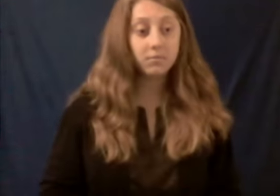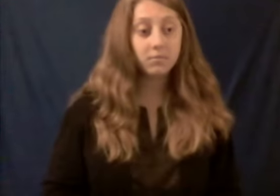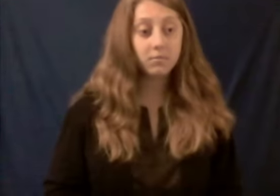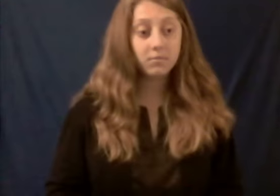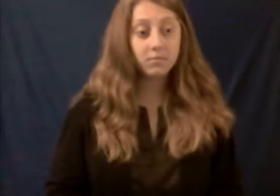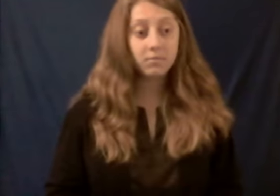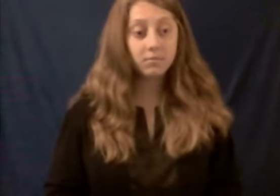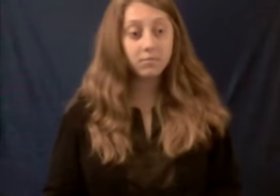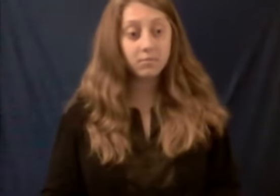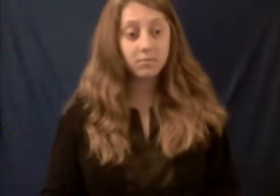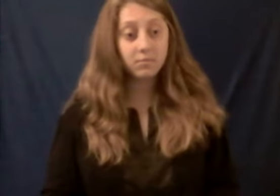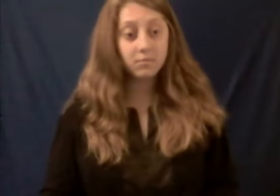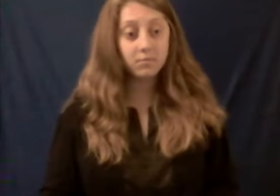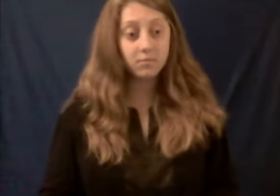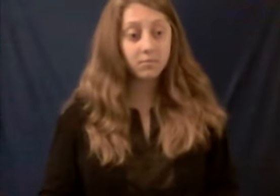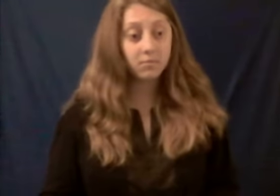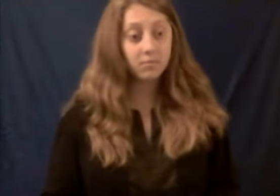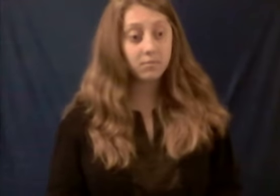And what is your monthly income?